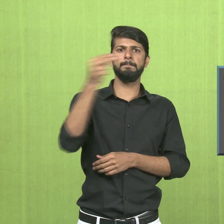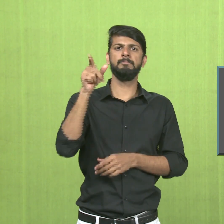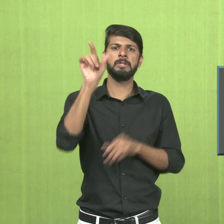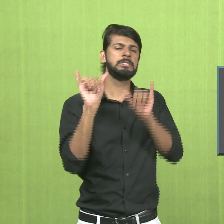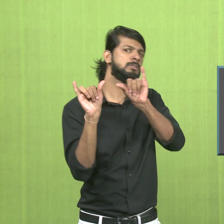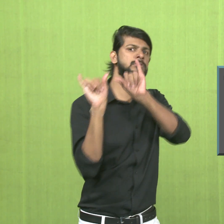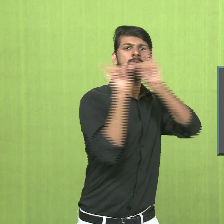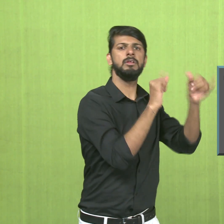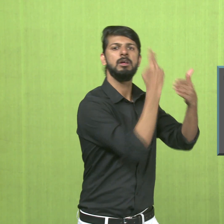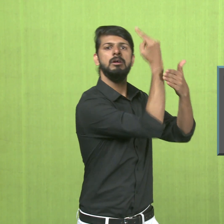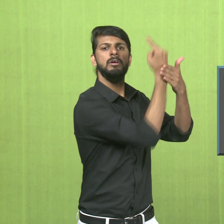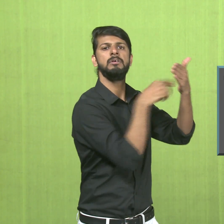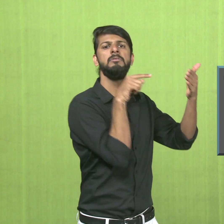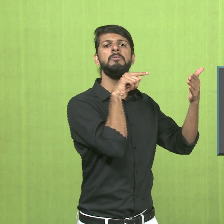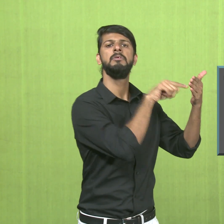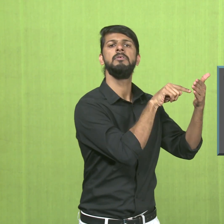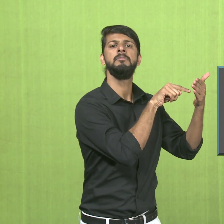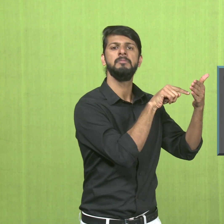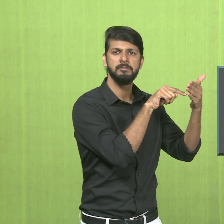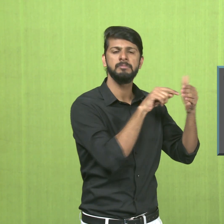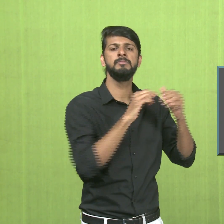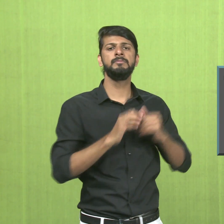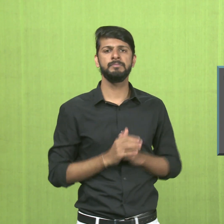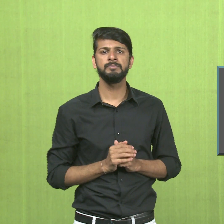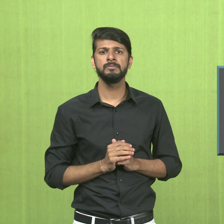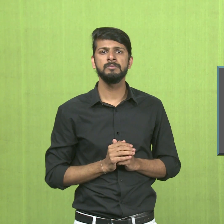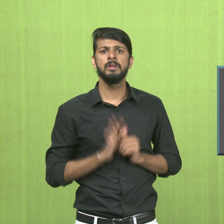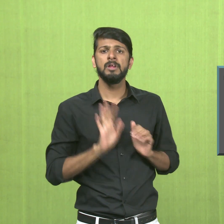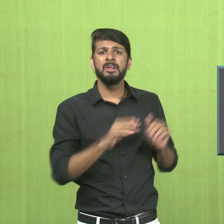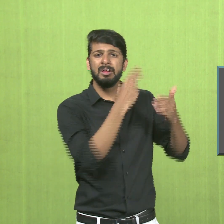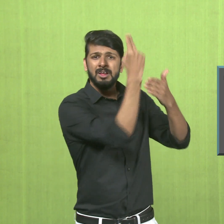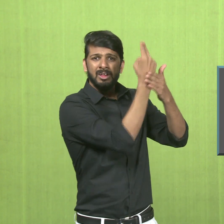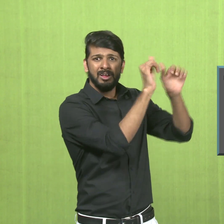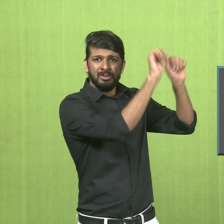and the same is also drawn in the kobar ghor.